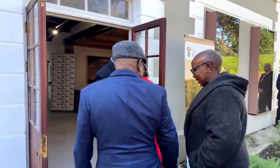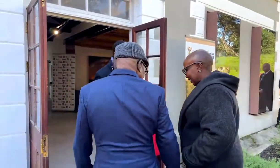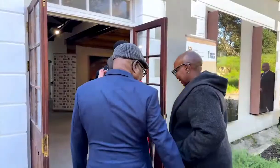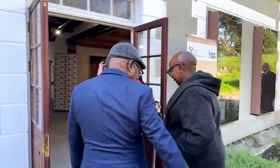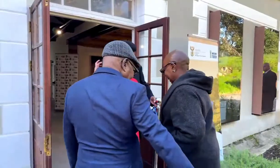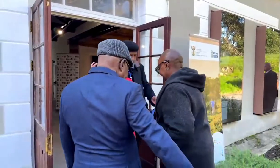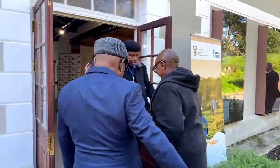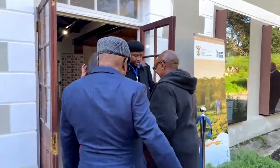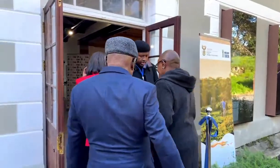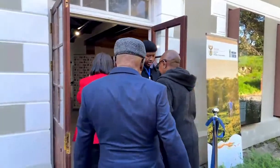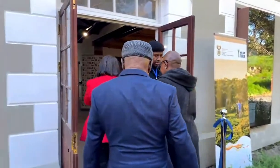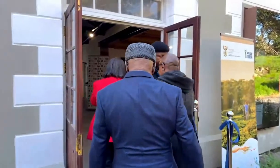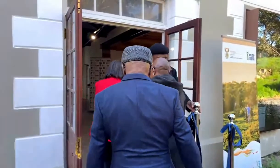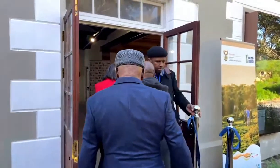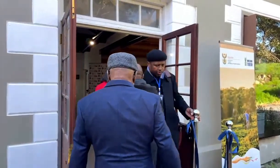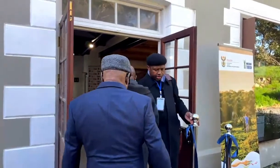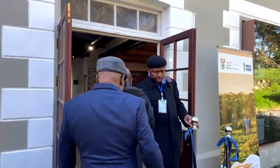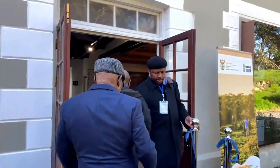Please. Thank you.